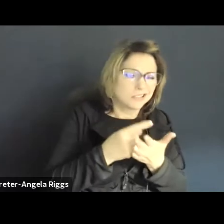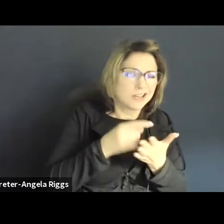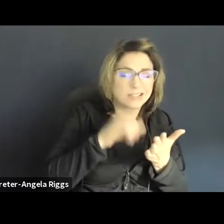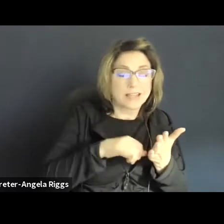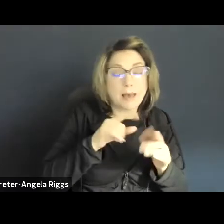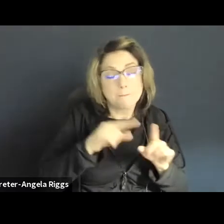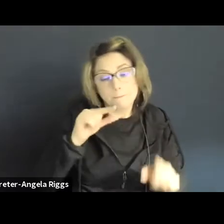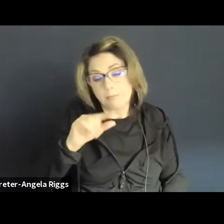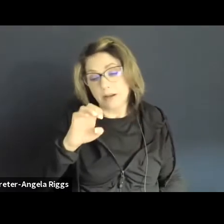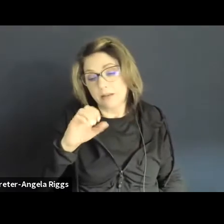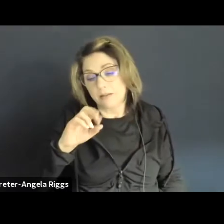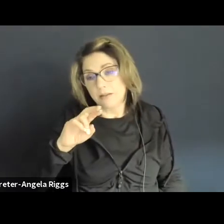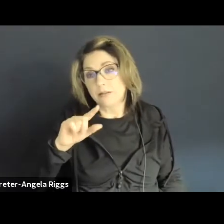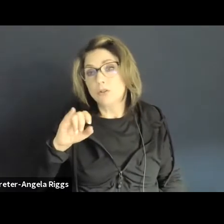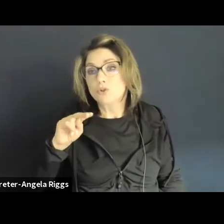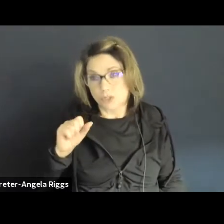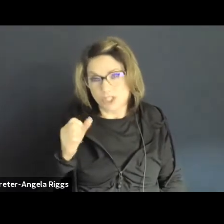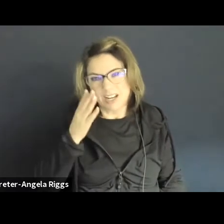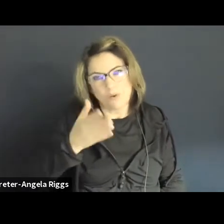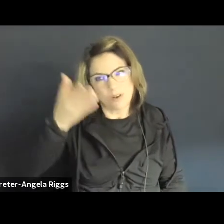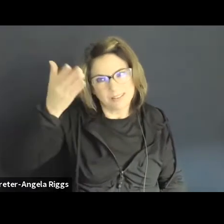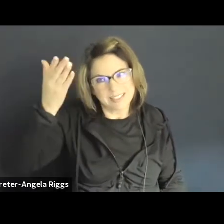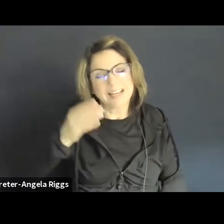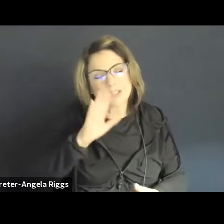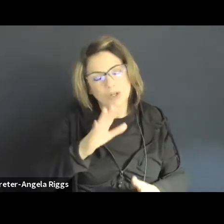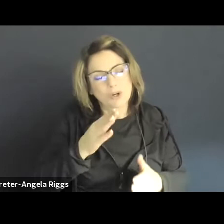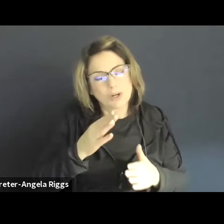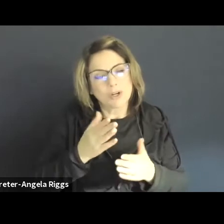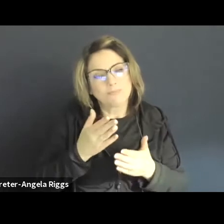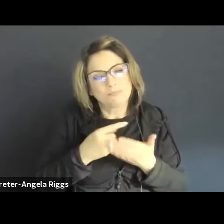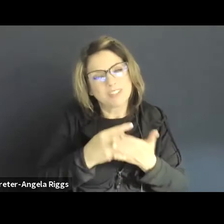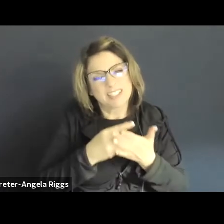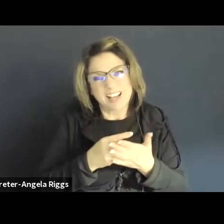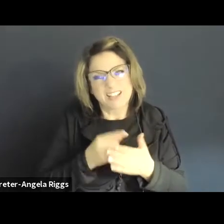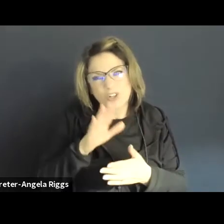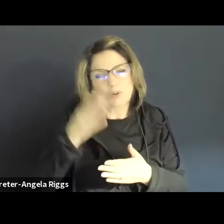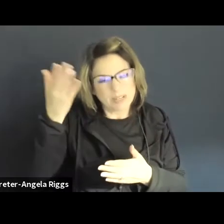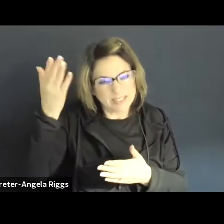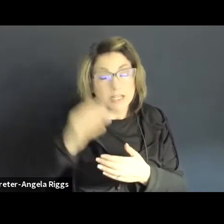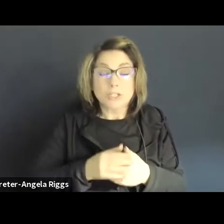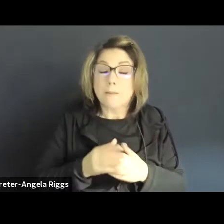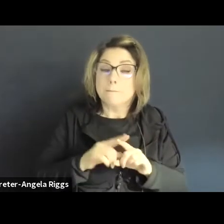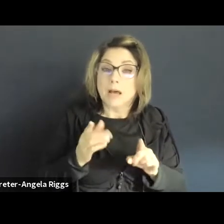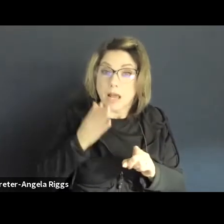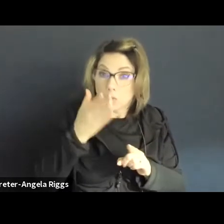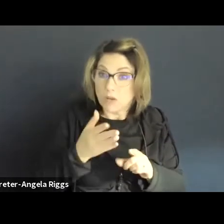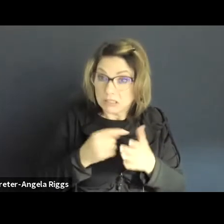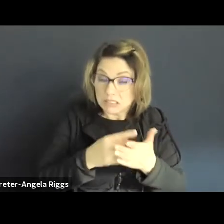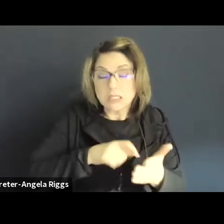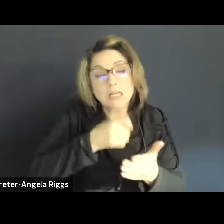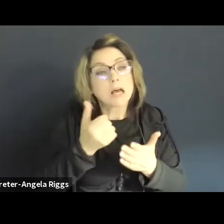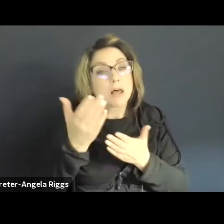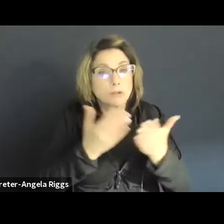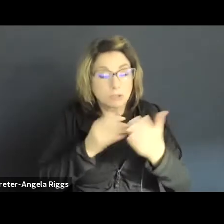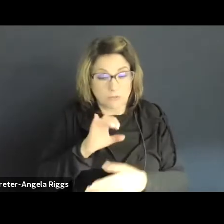will probably discuss this more in her presentation. What I would like to do is talk about the other services that